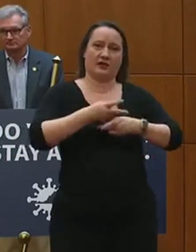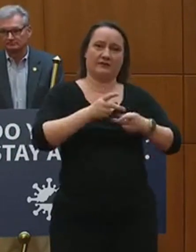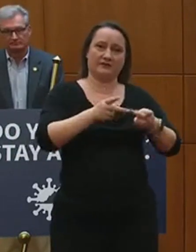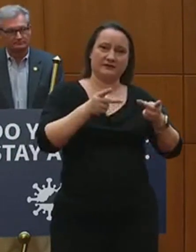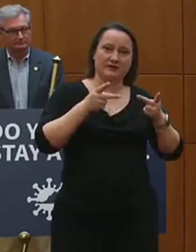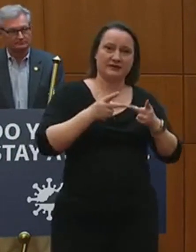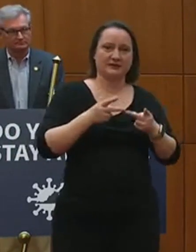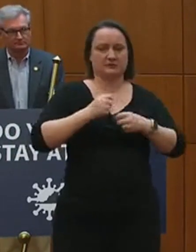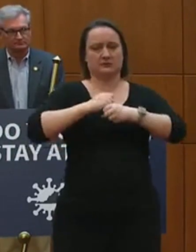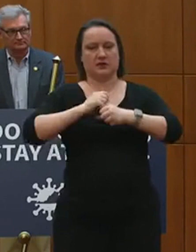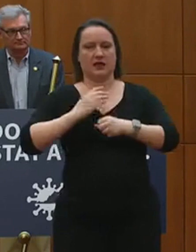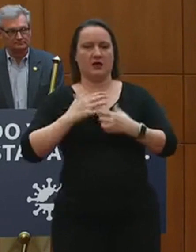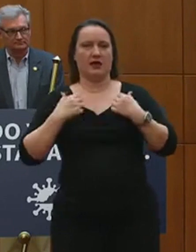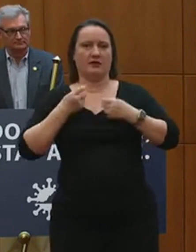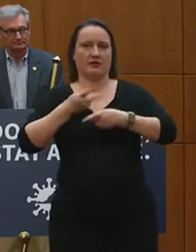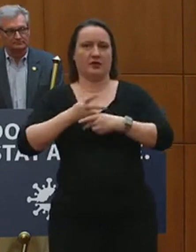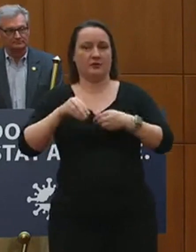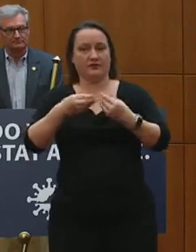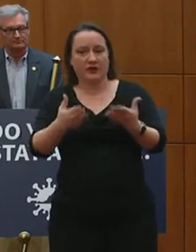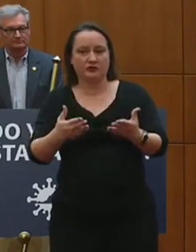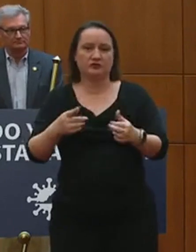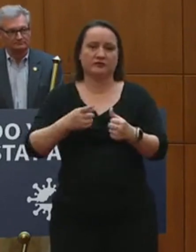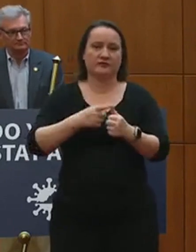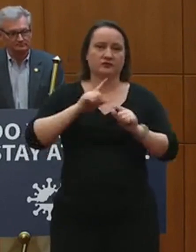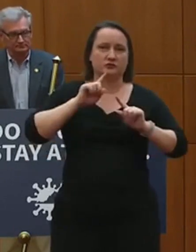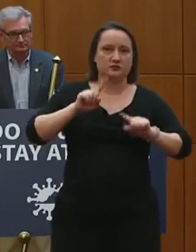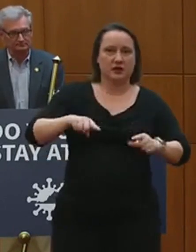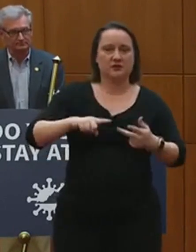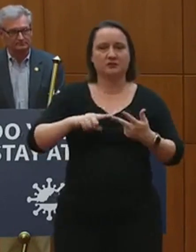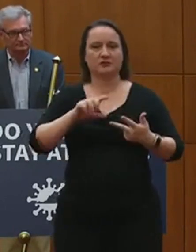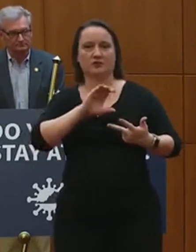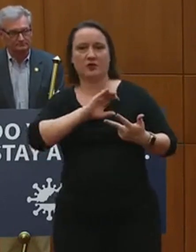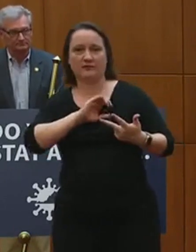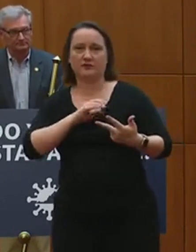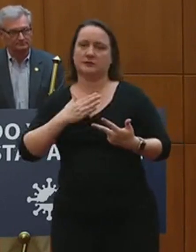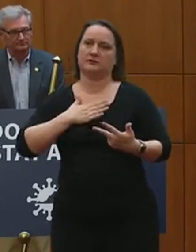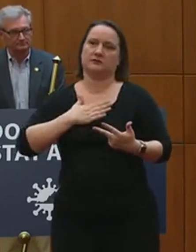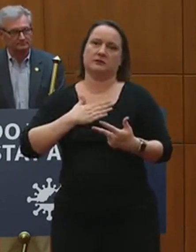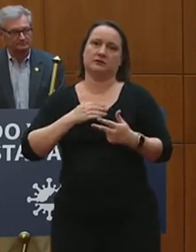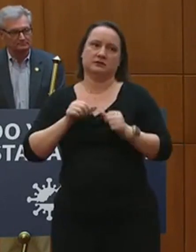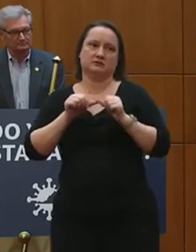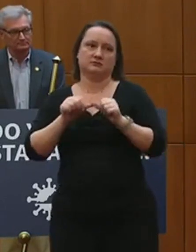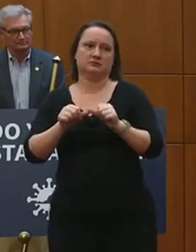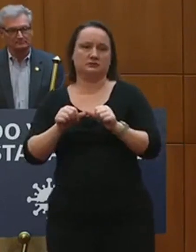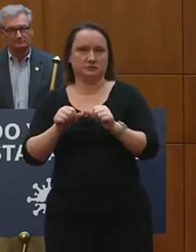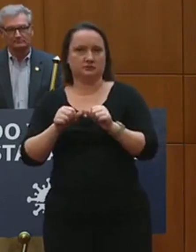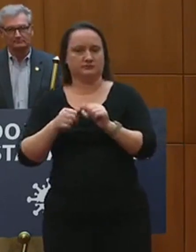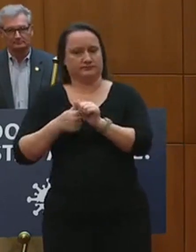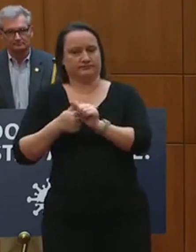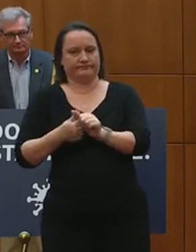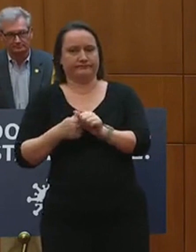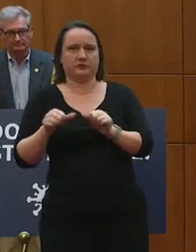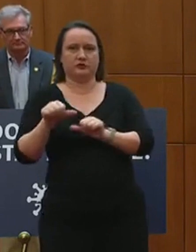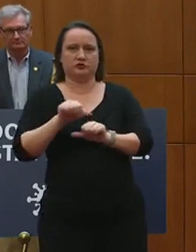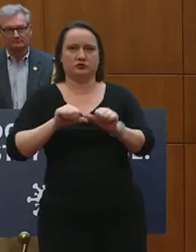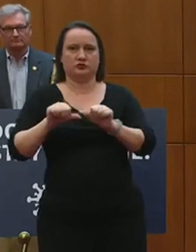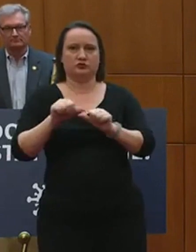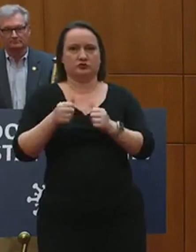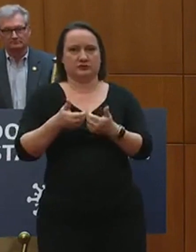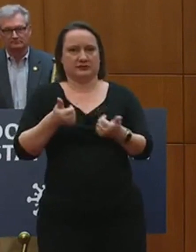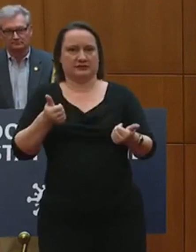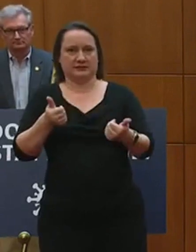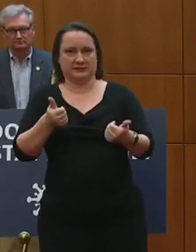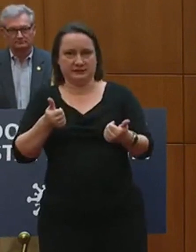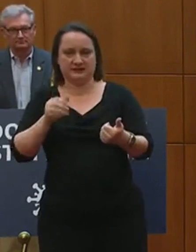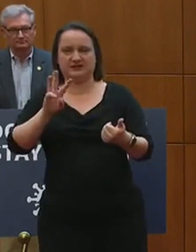first responders, our law enforcement, etc. Please continue to follow the social distancing. Try to keep your space to 6